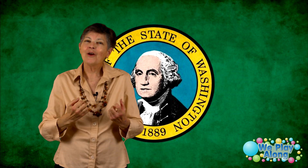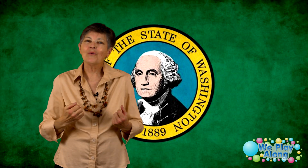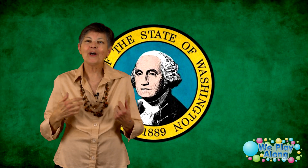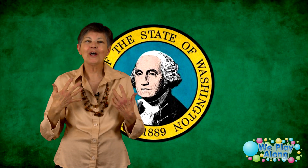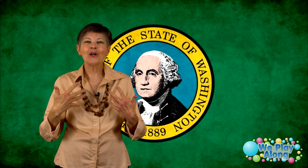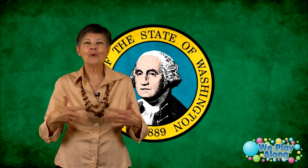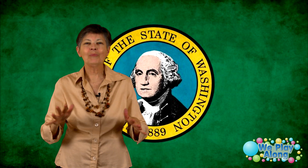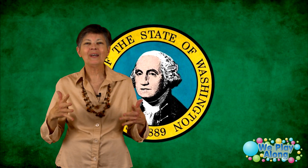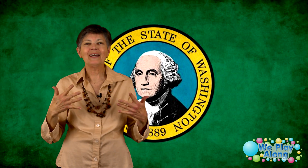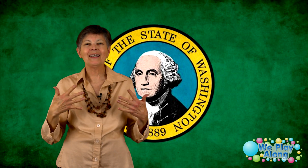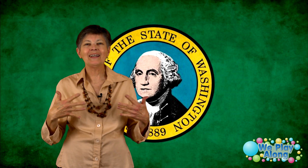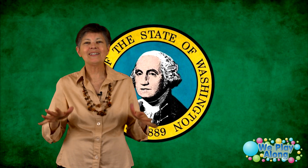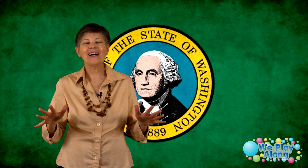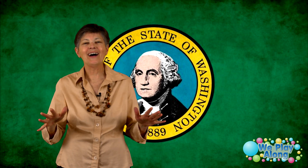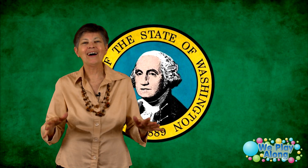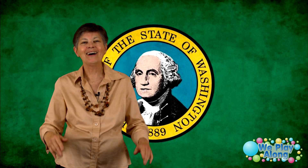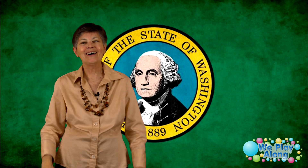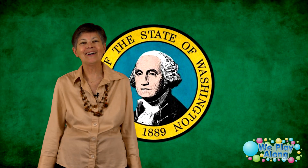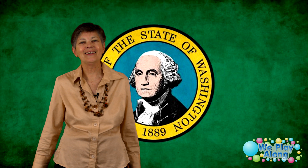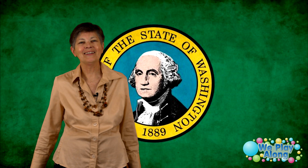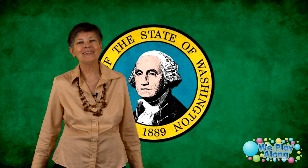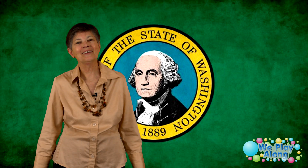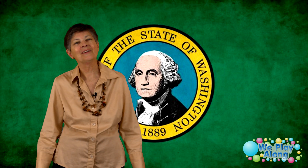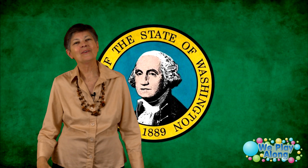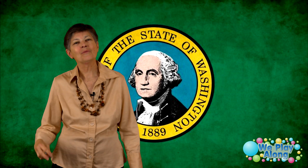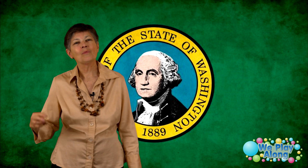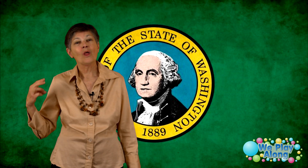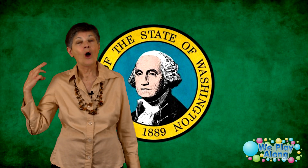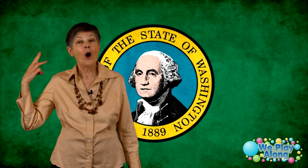Thy will be done.